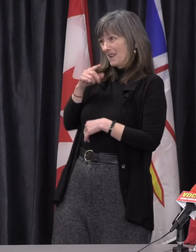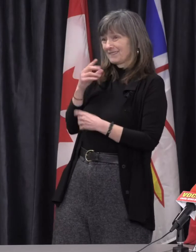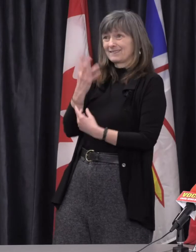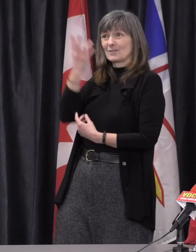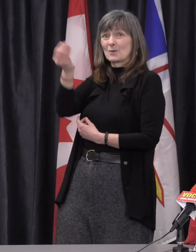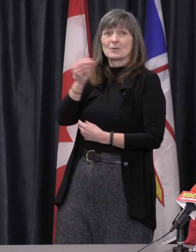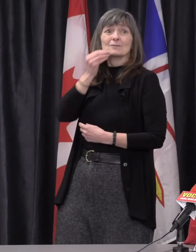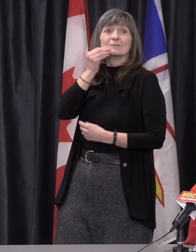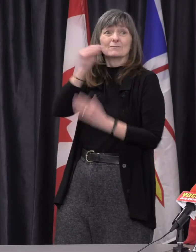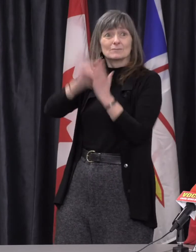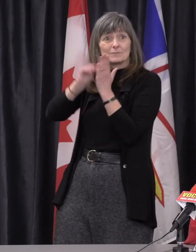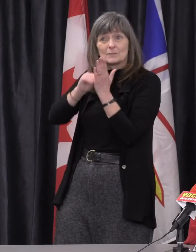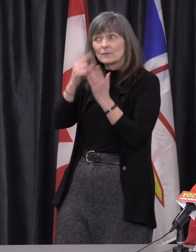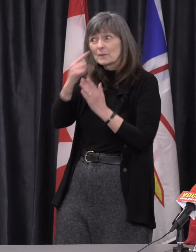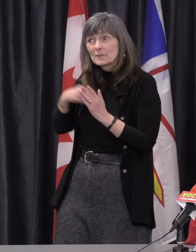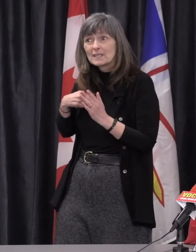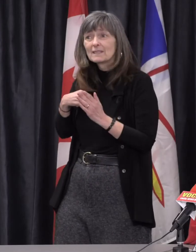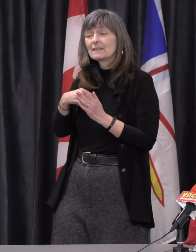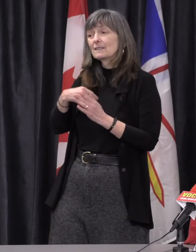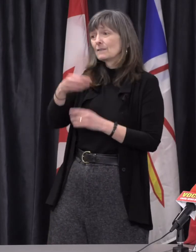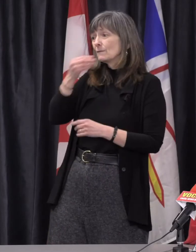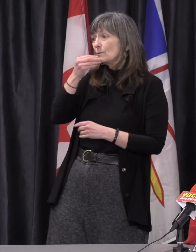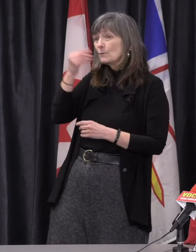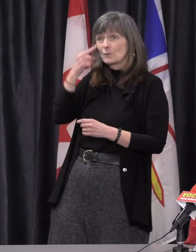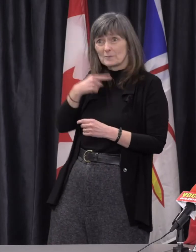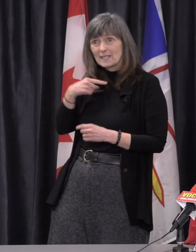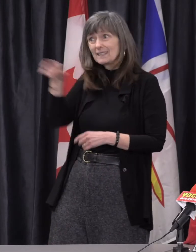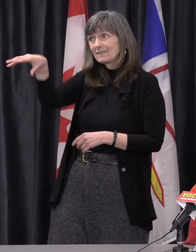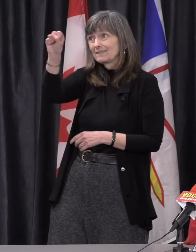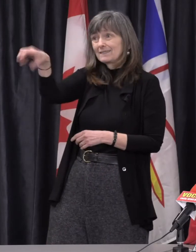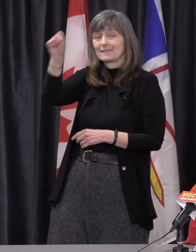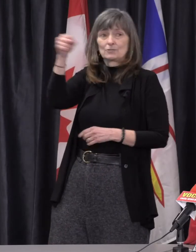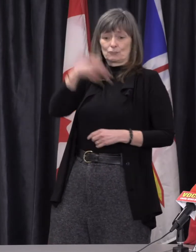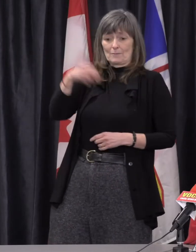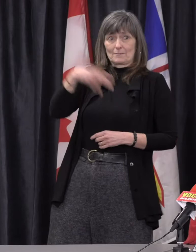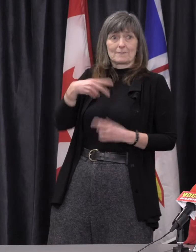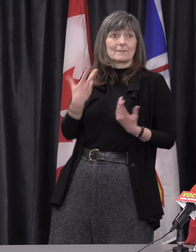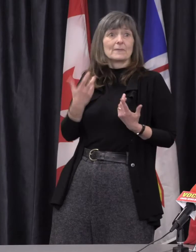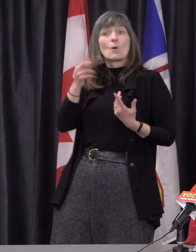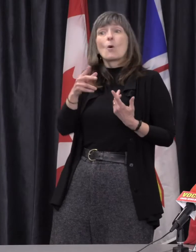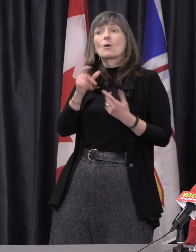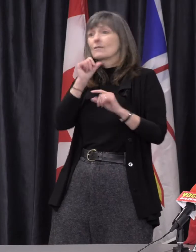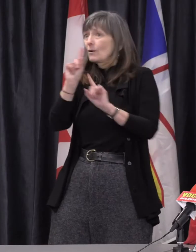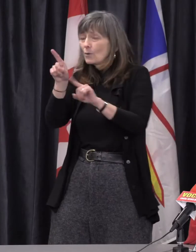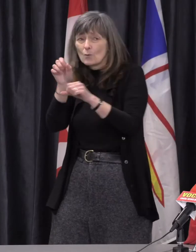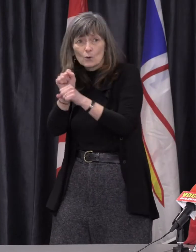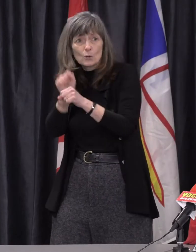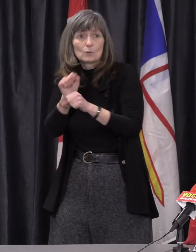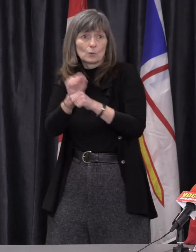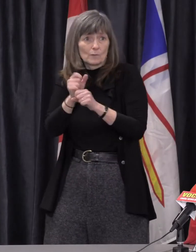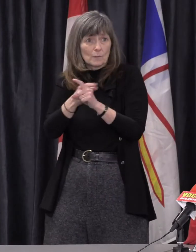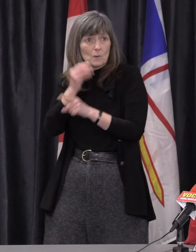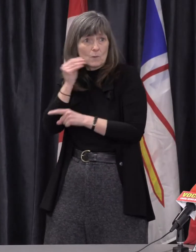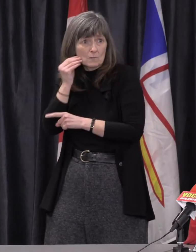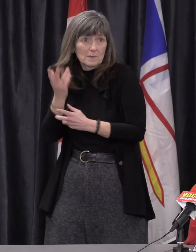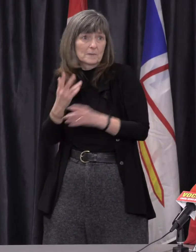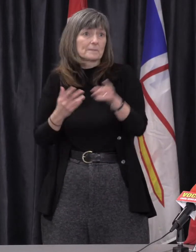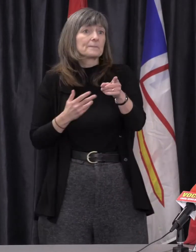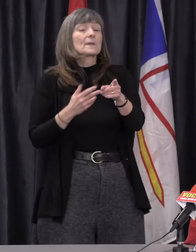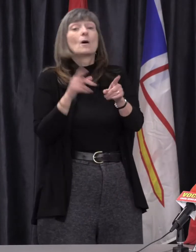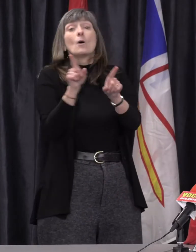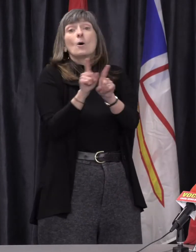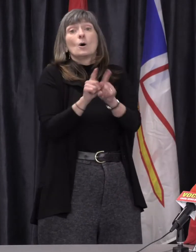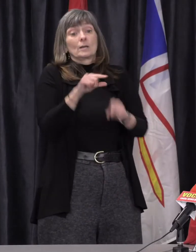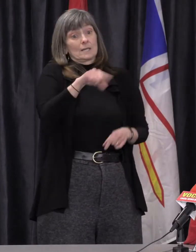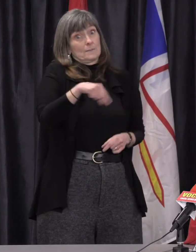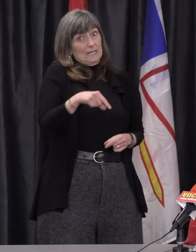if you can work from home, to try to do those things to reduce your risk for being exposed. We've seen other provinces like Quebec, for example, today taking